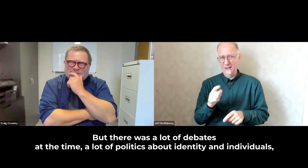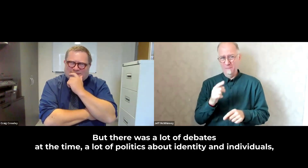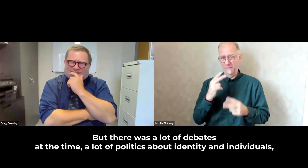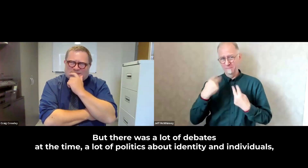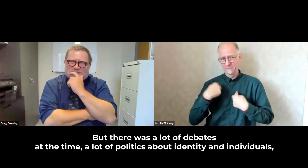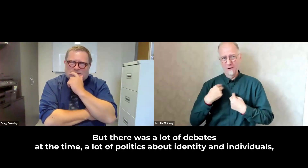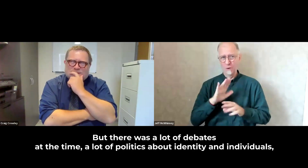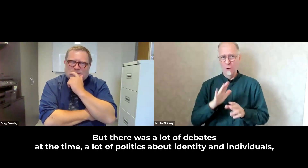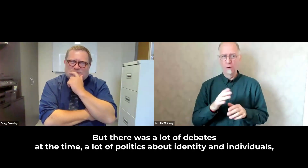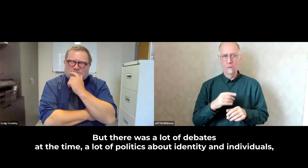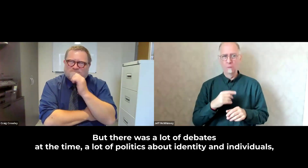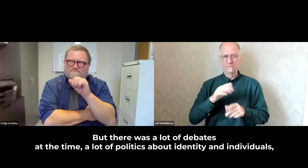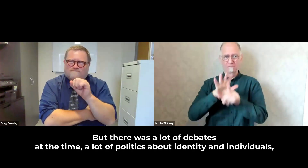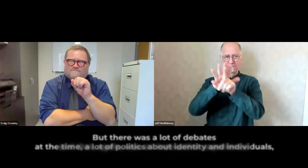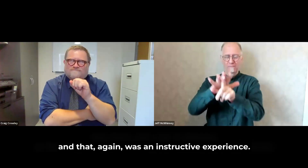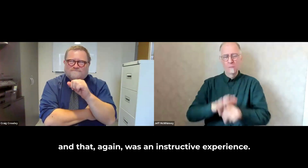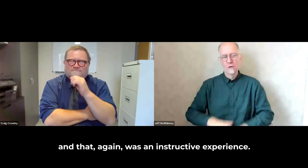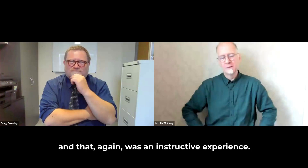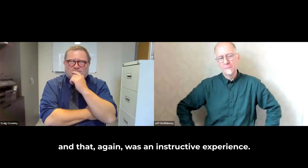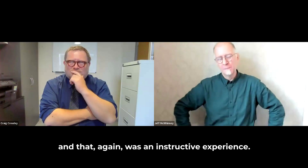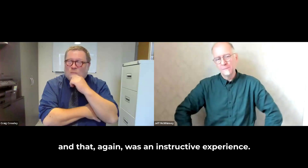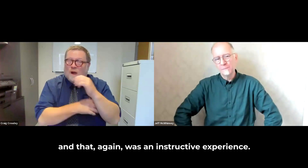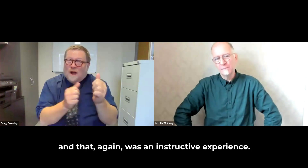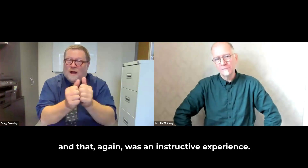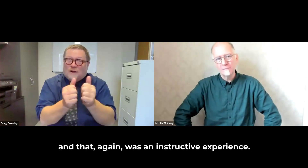identity and individuals, and